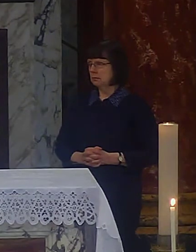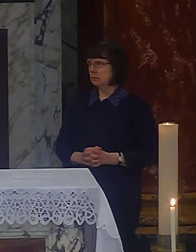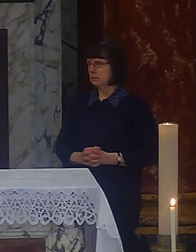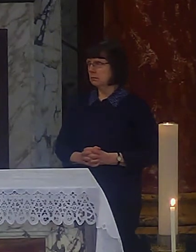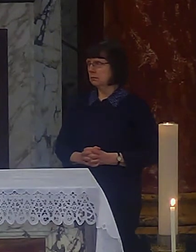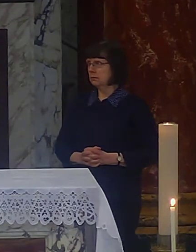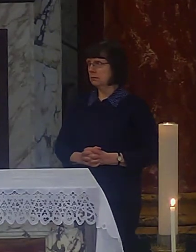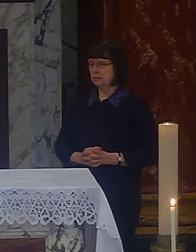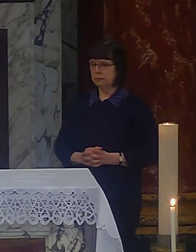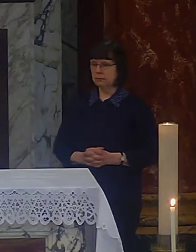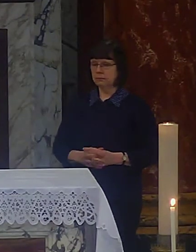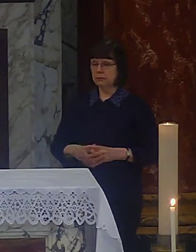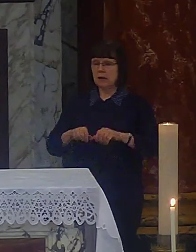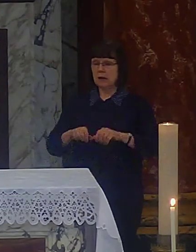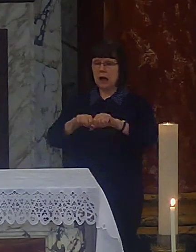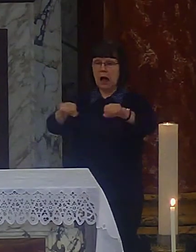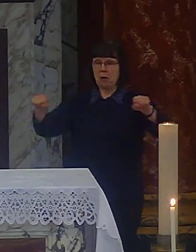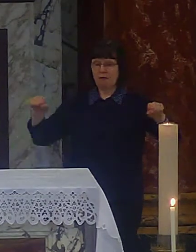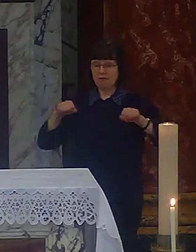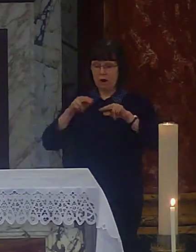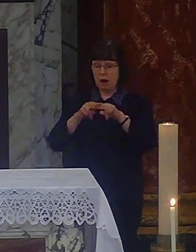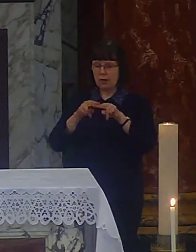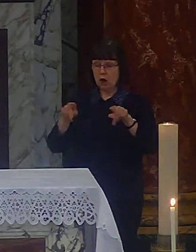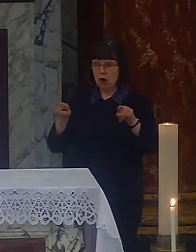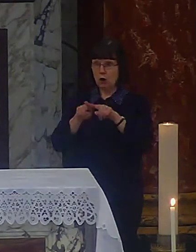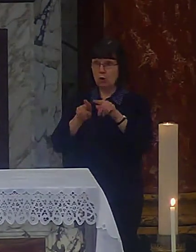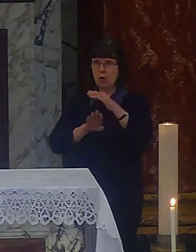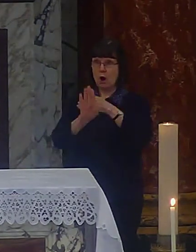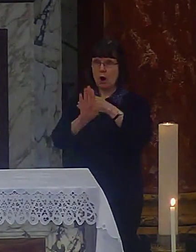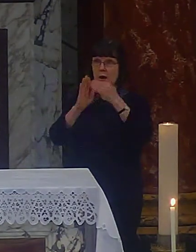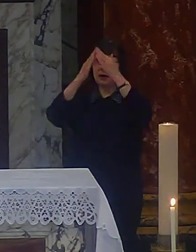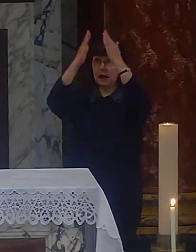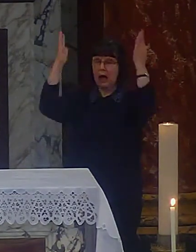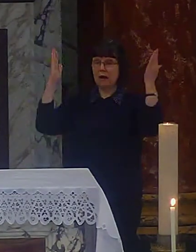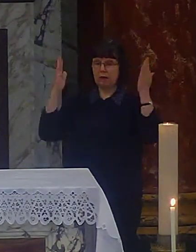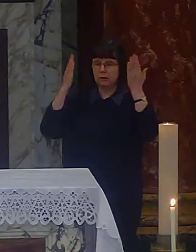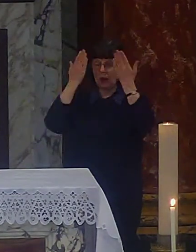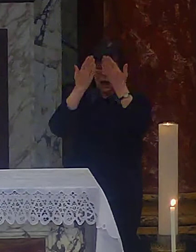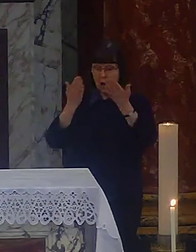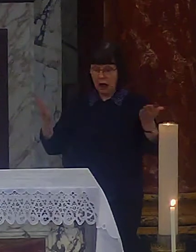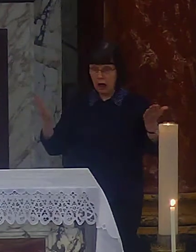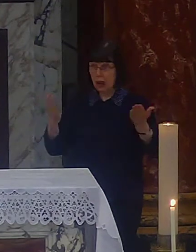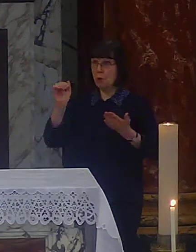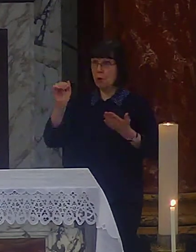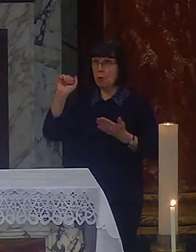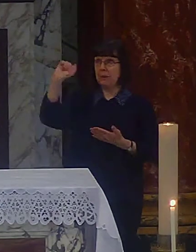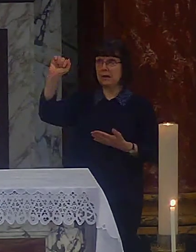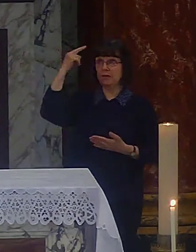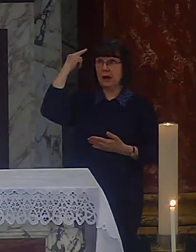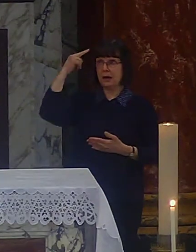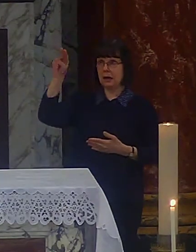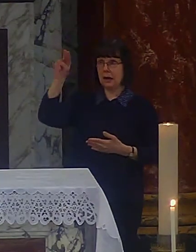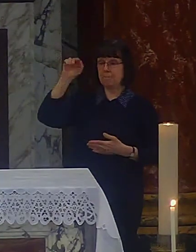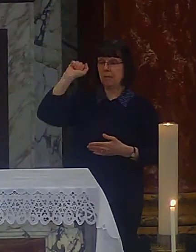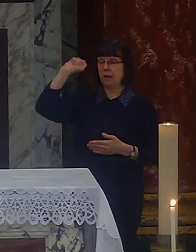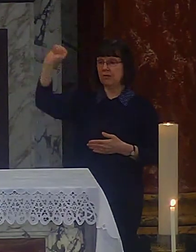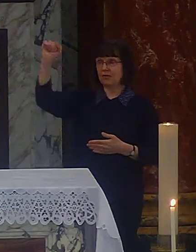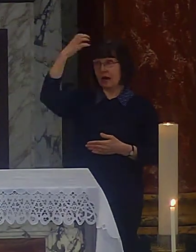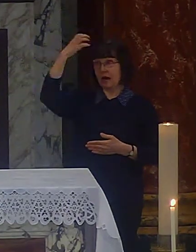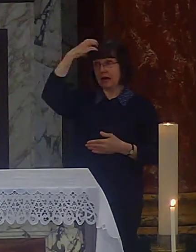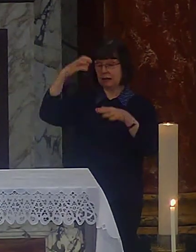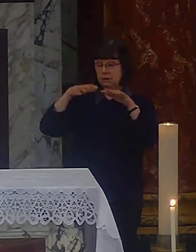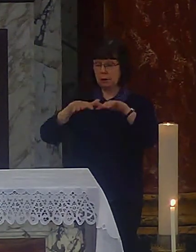pray together. Our Father, who art in heaven, hallowed be thy name.